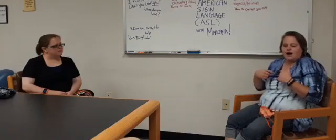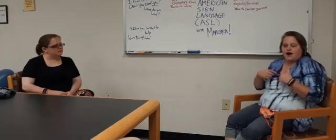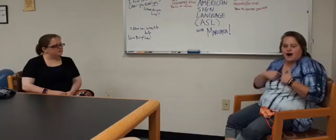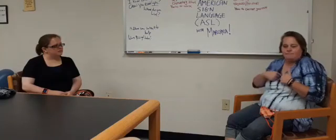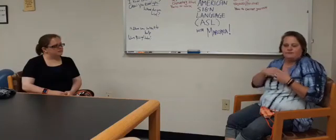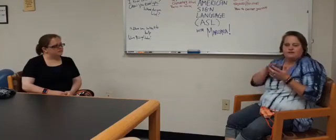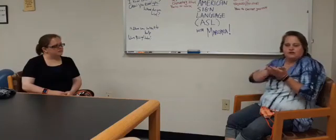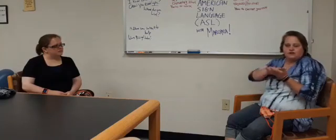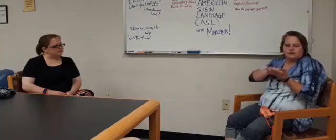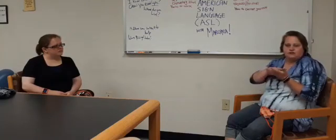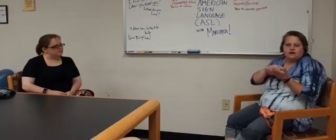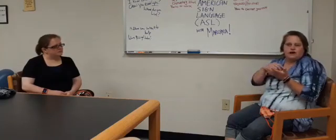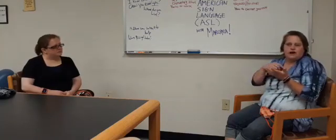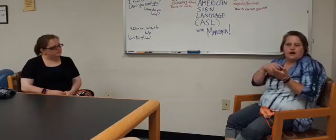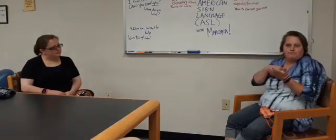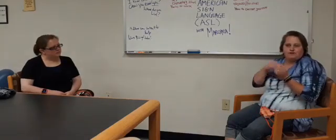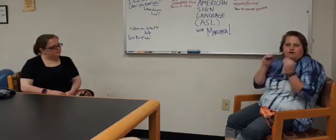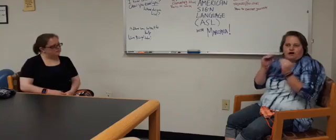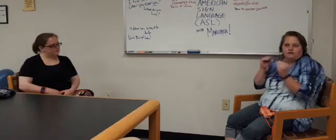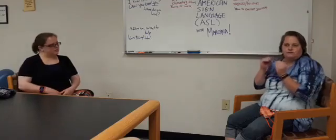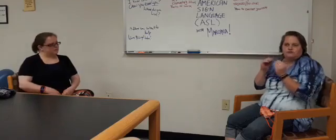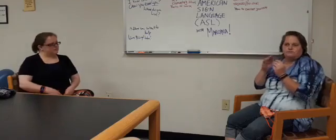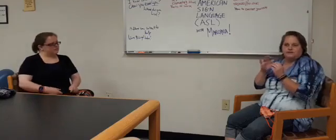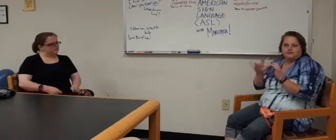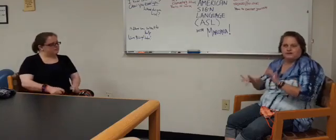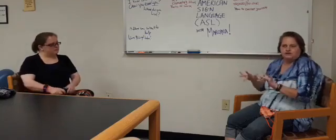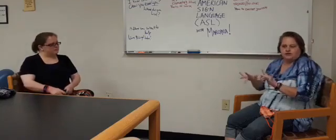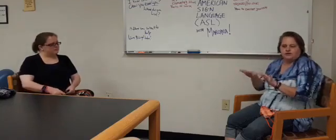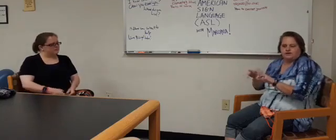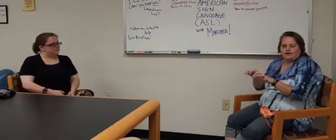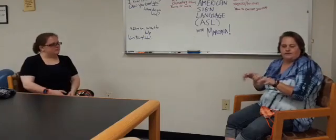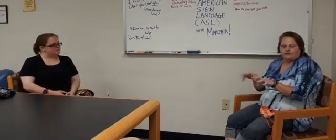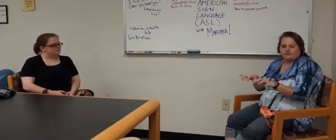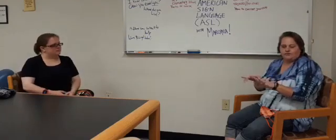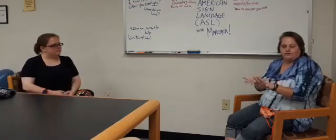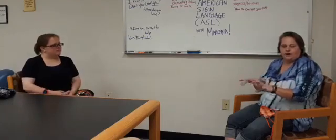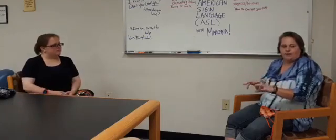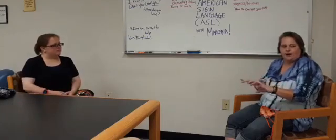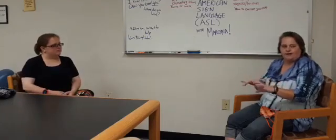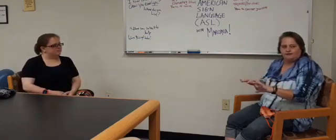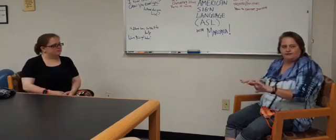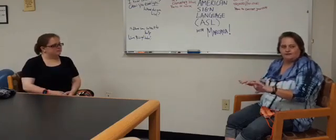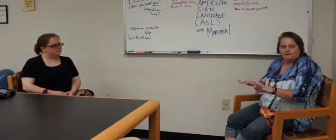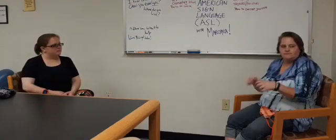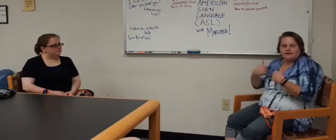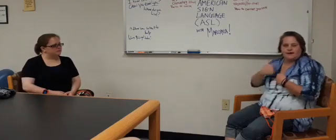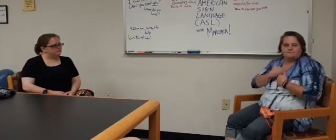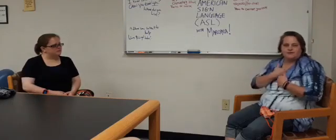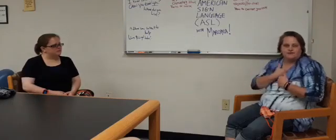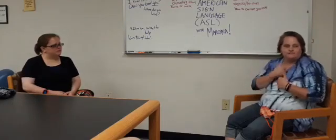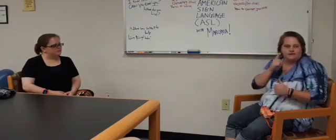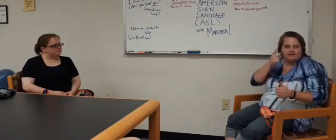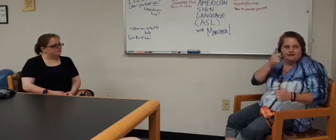I've been taught to be touchy everywhere where I'm at because myself I'm half